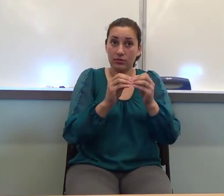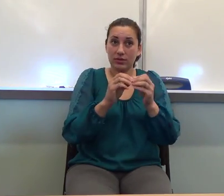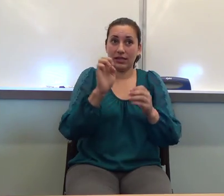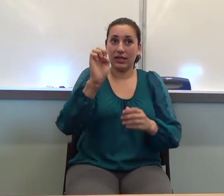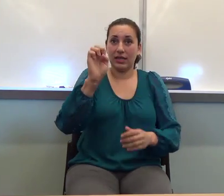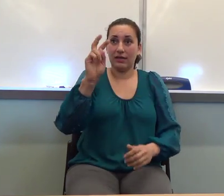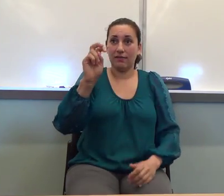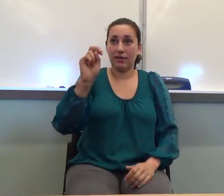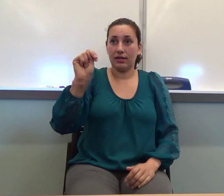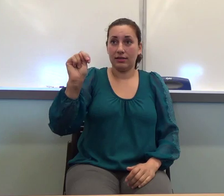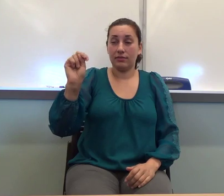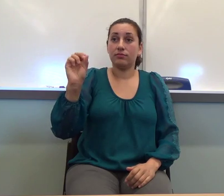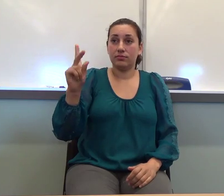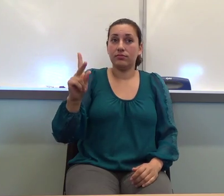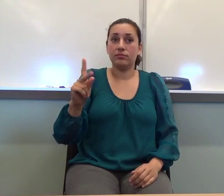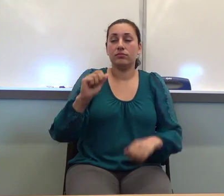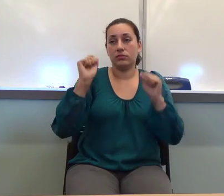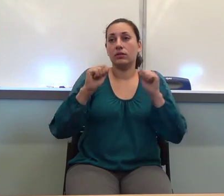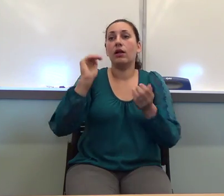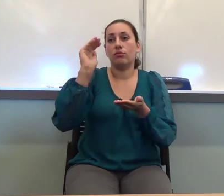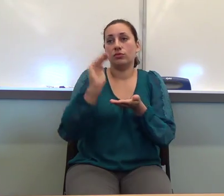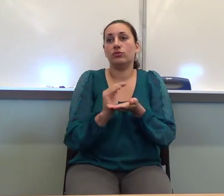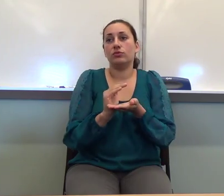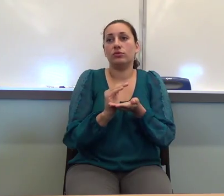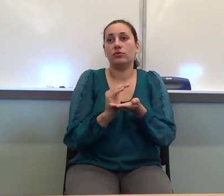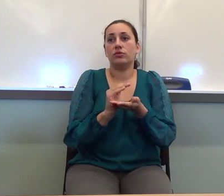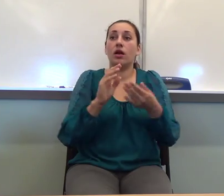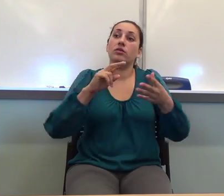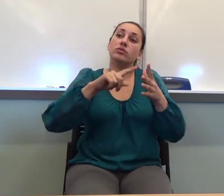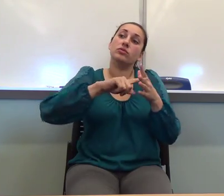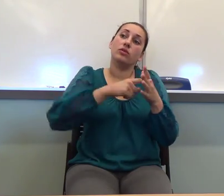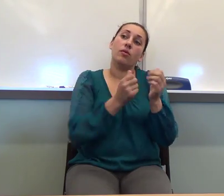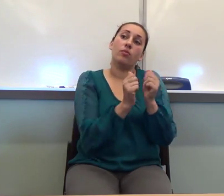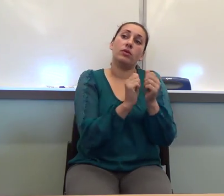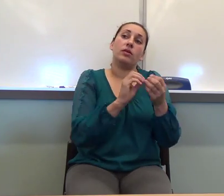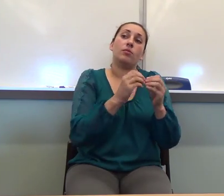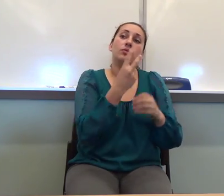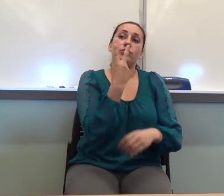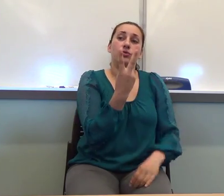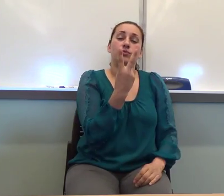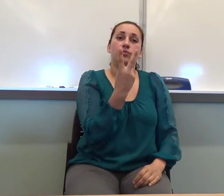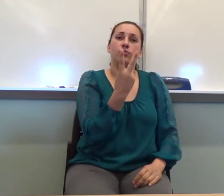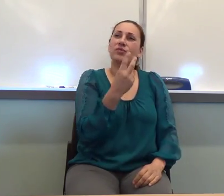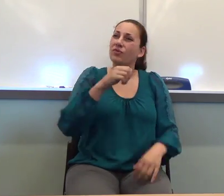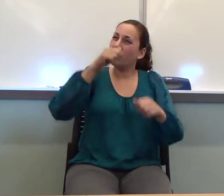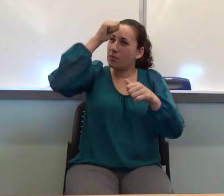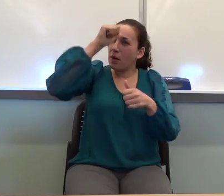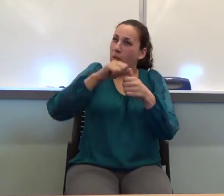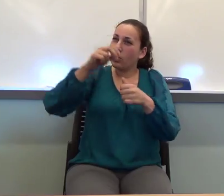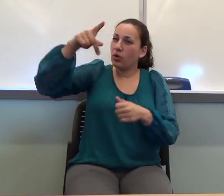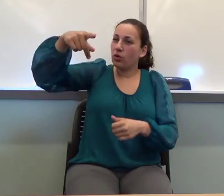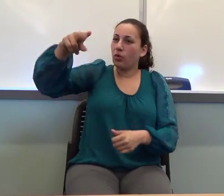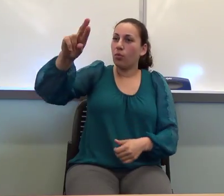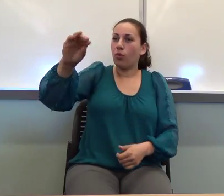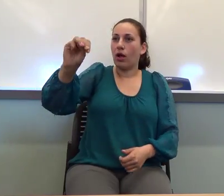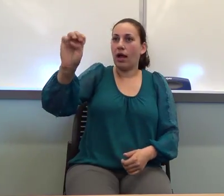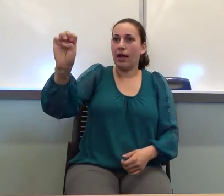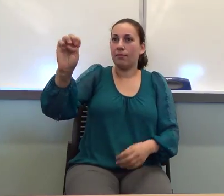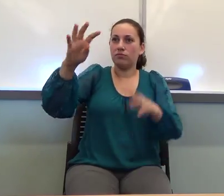it. Let's just start with 2's. We could actually go to the prime factors and get it very quickly. Why not? The prime factors